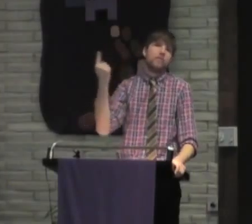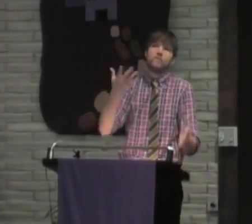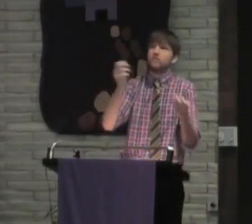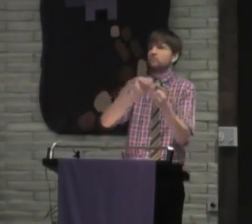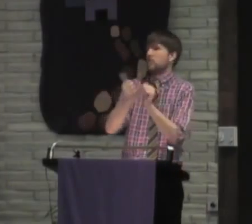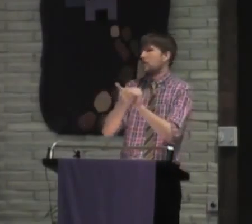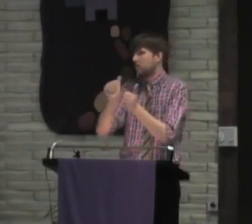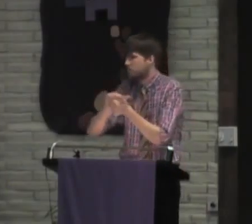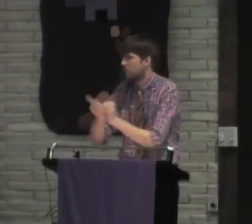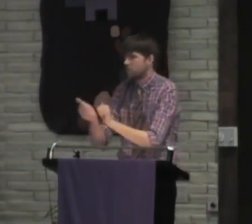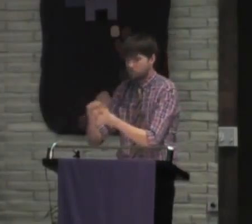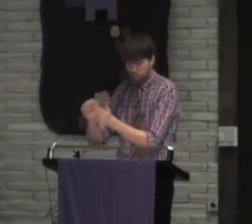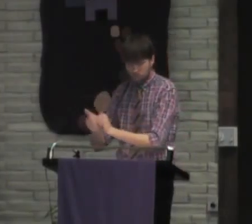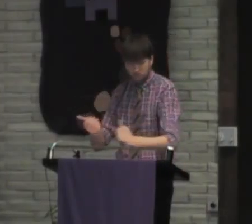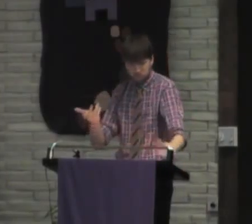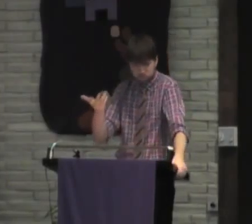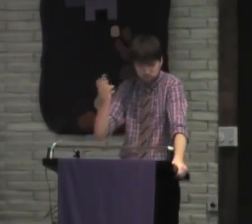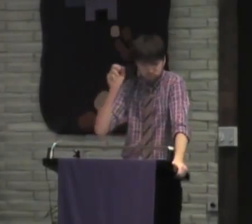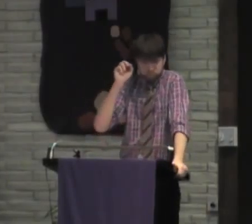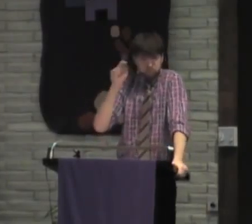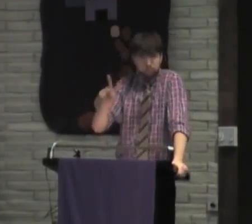want to change something.